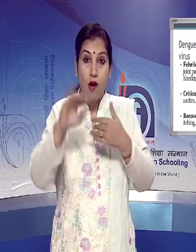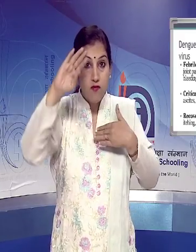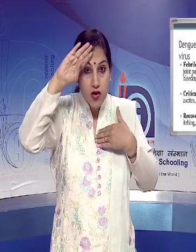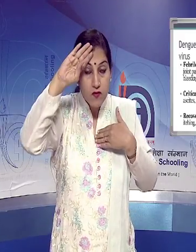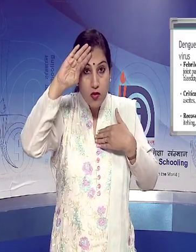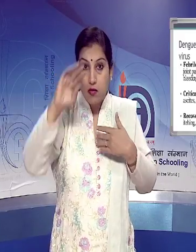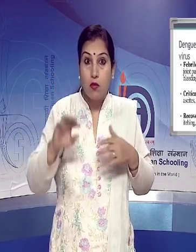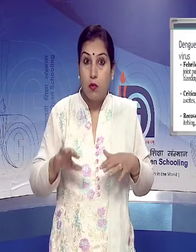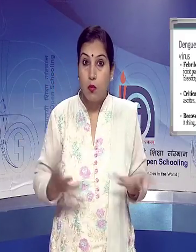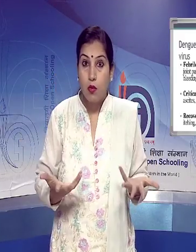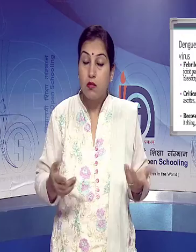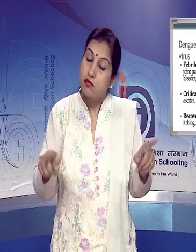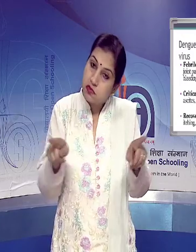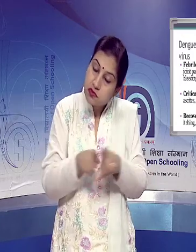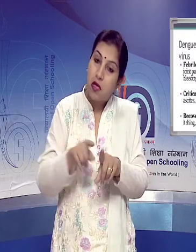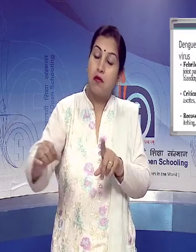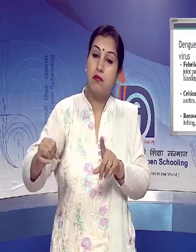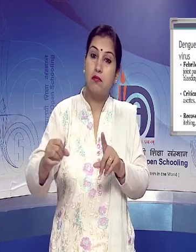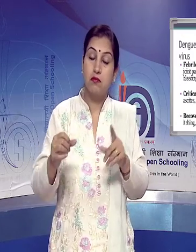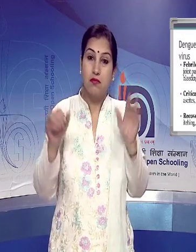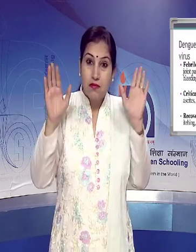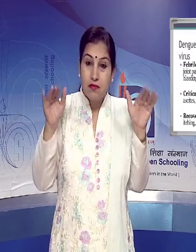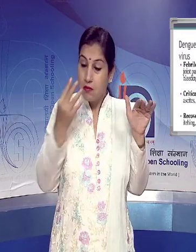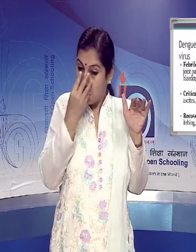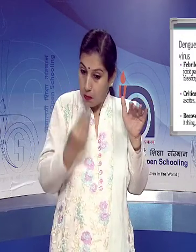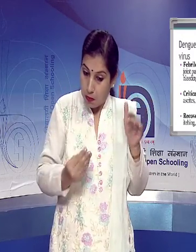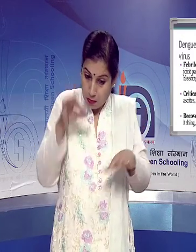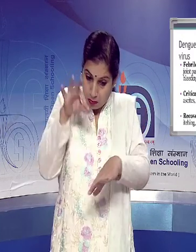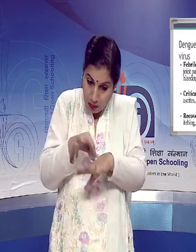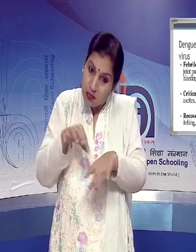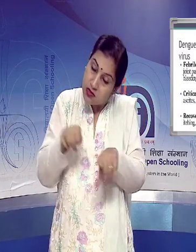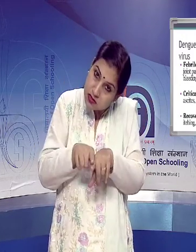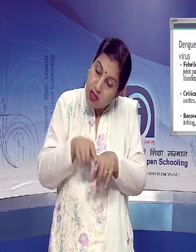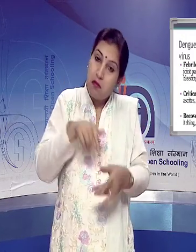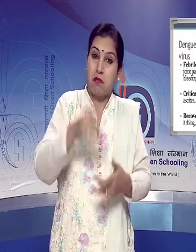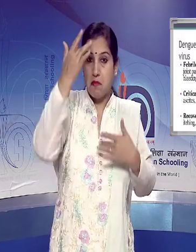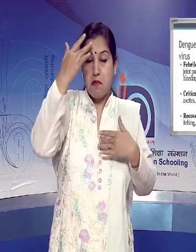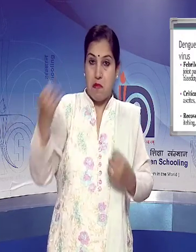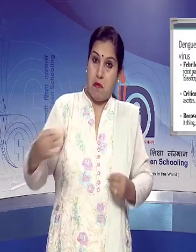Dengue fever is also a mosquito-borne disease.